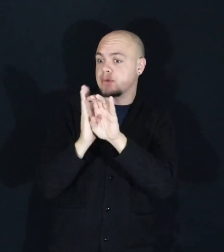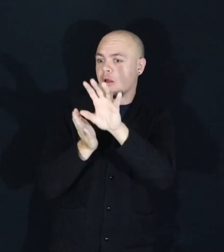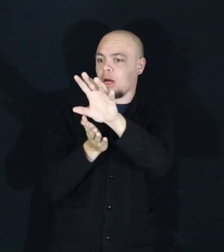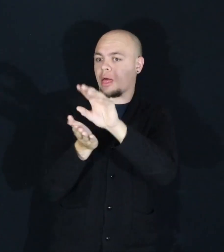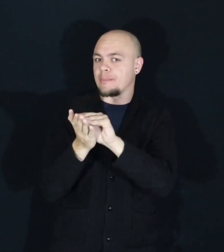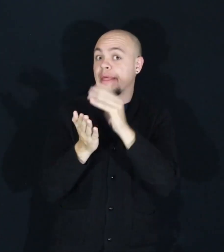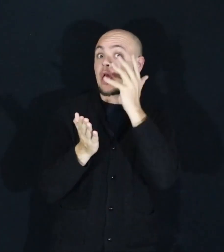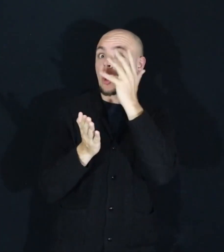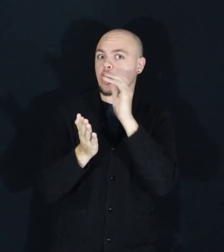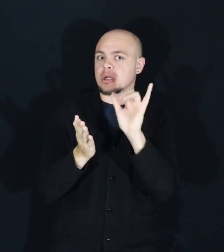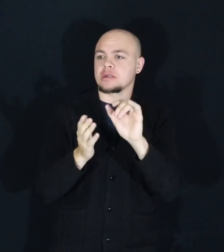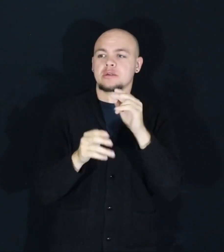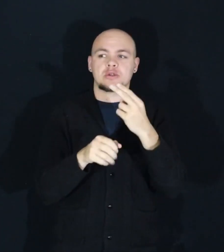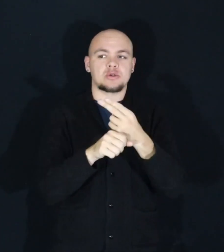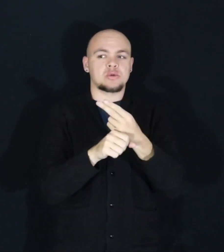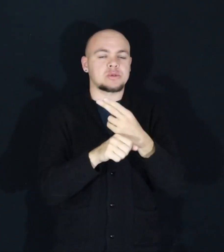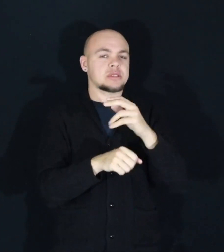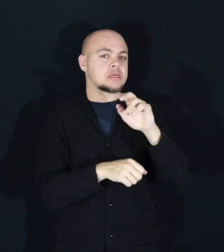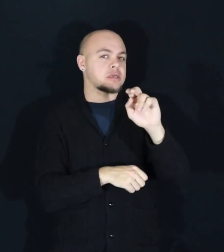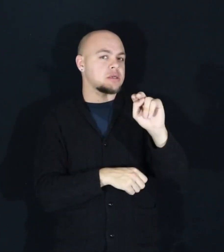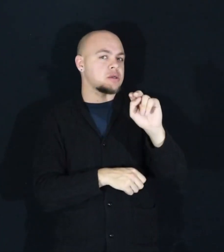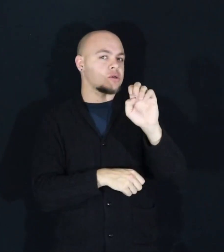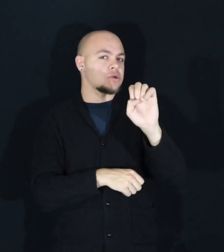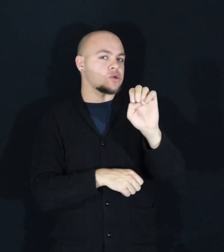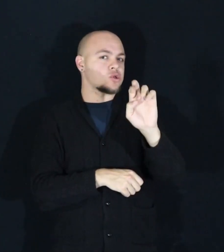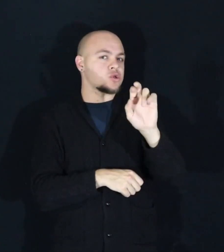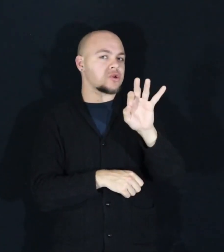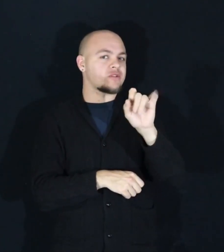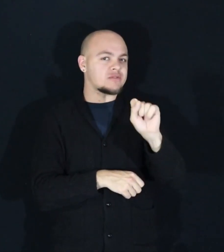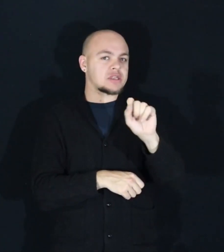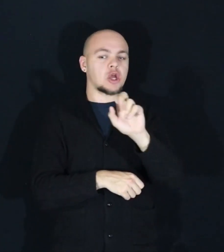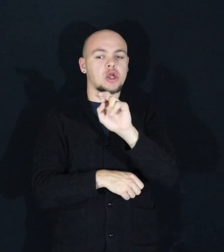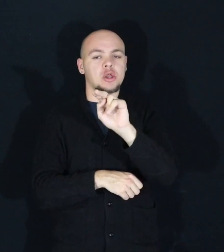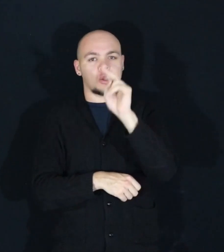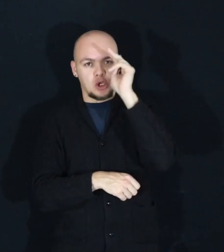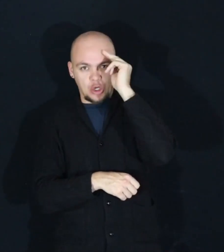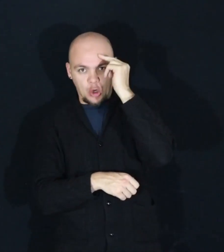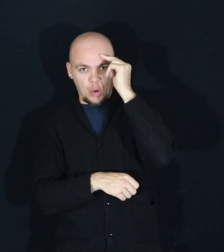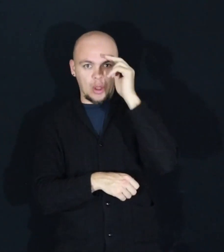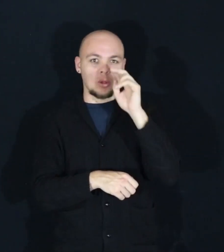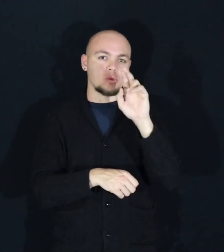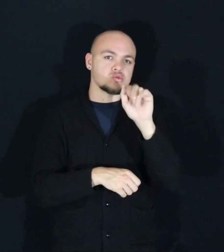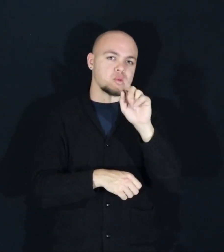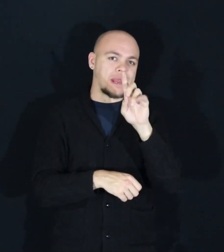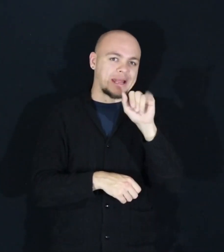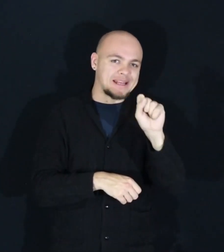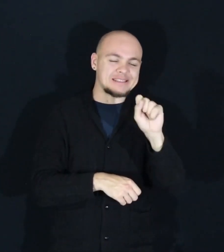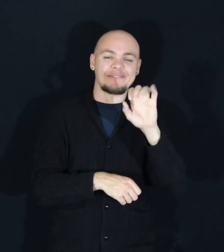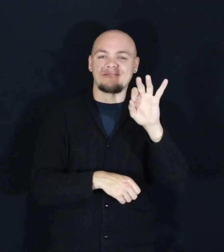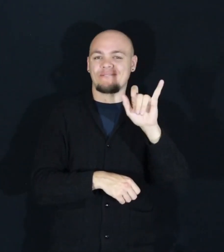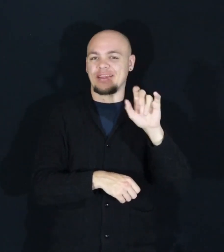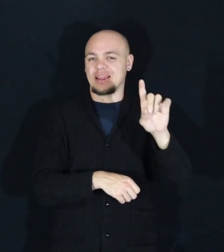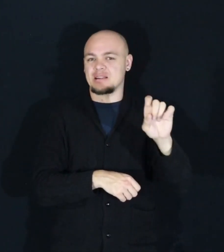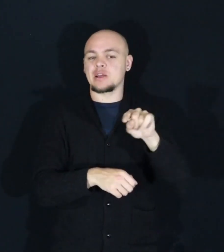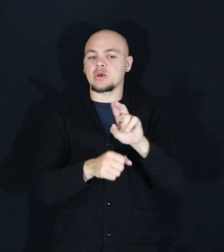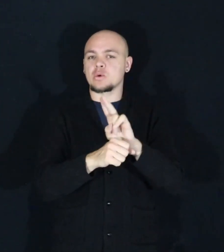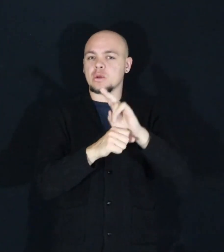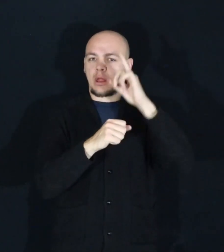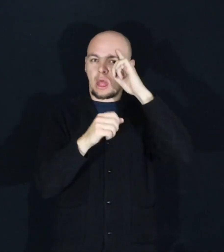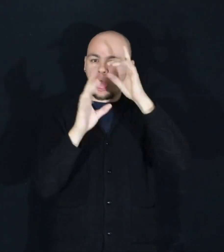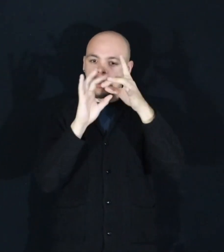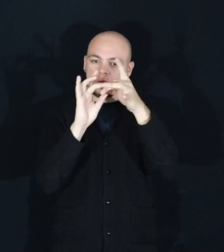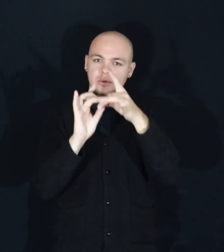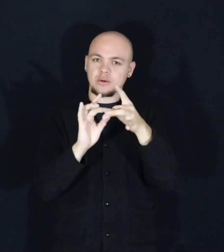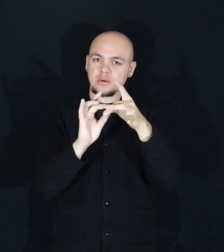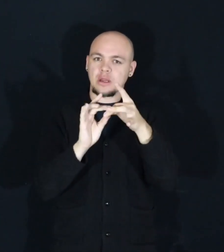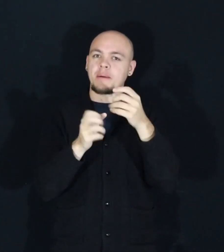using something called NeRFs, or neural radiance fields. These use neural networks to synthesize views of objects. The cool thing